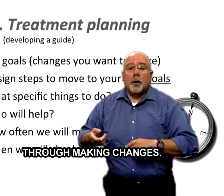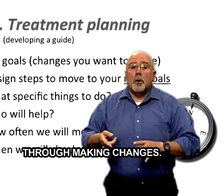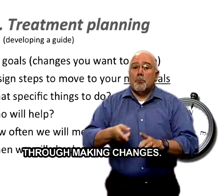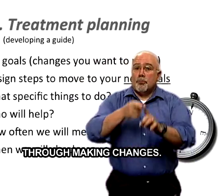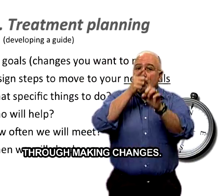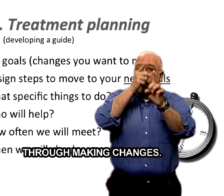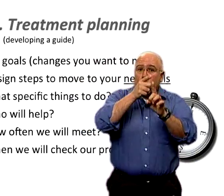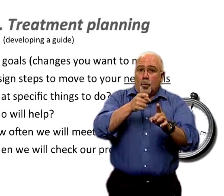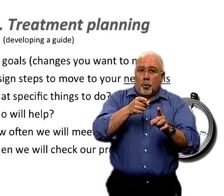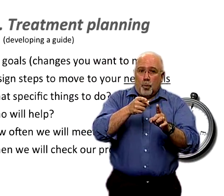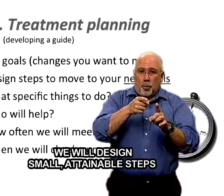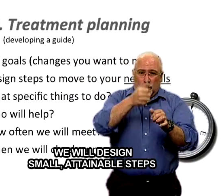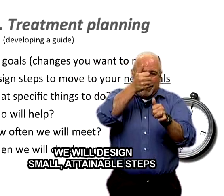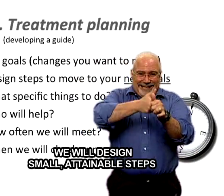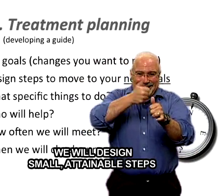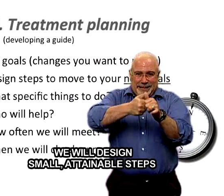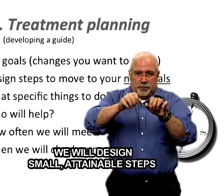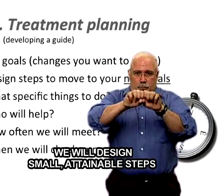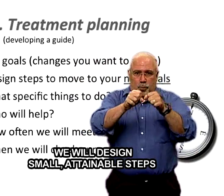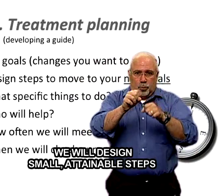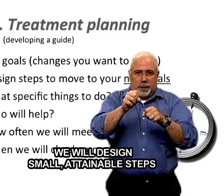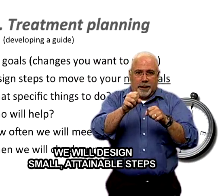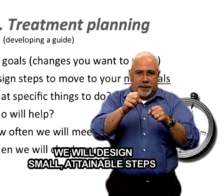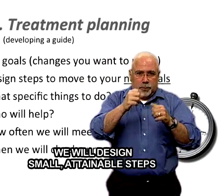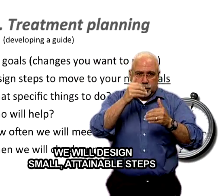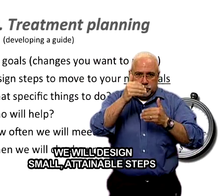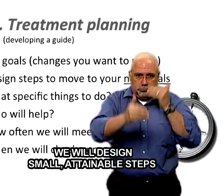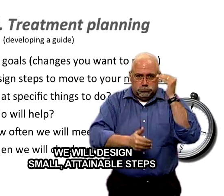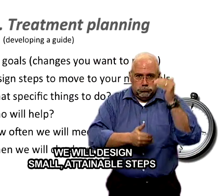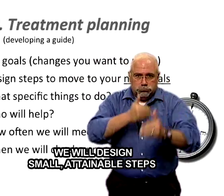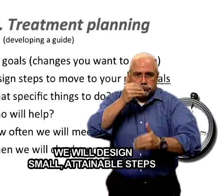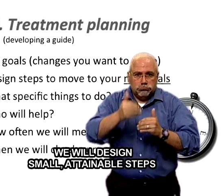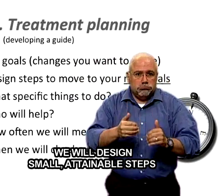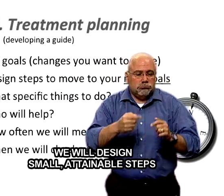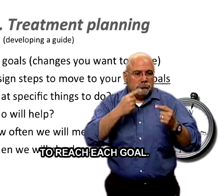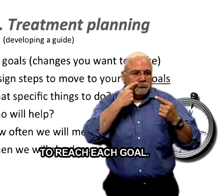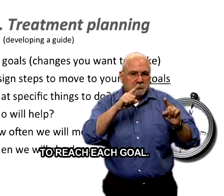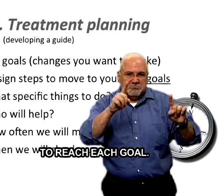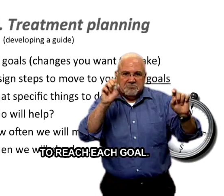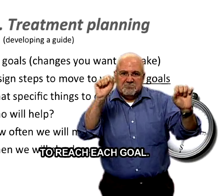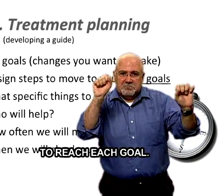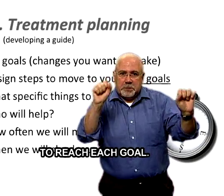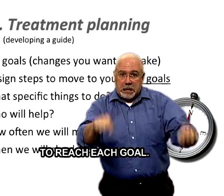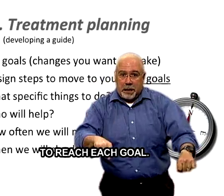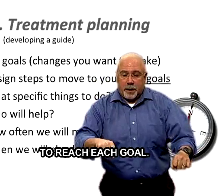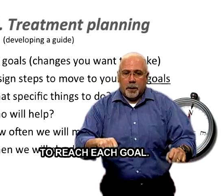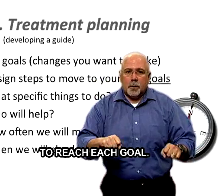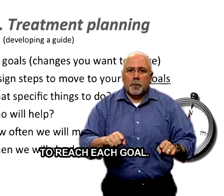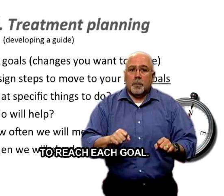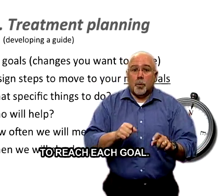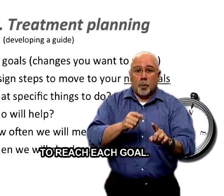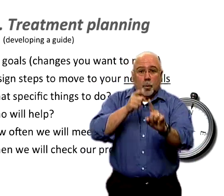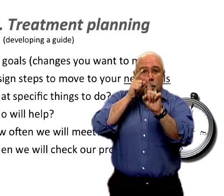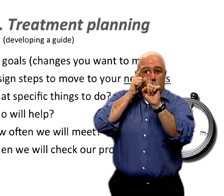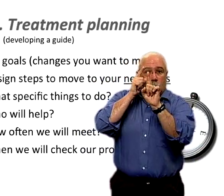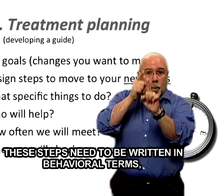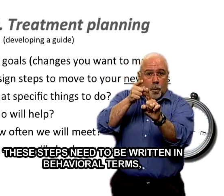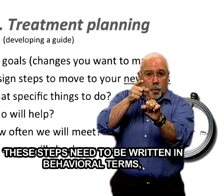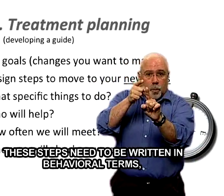changes. We will design small, attainable steps to reach each goal. These steps